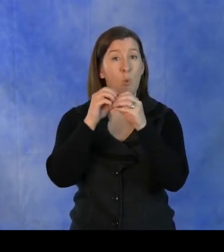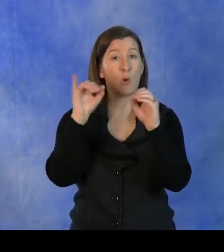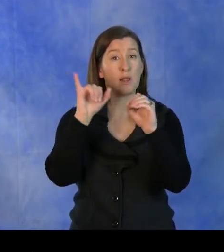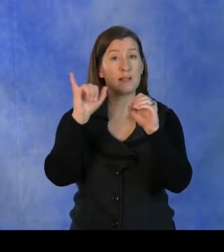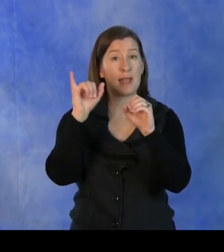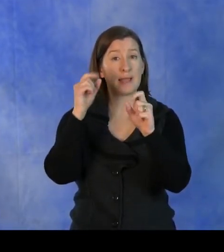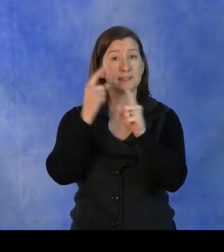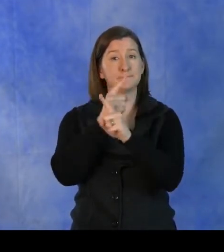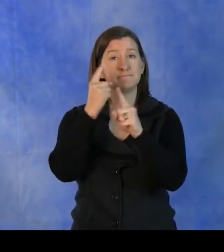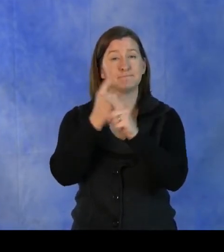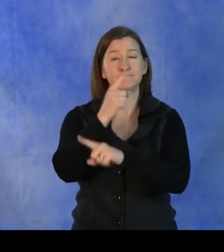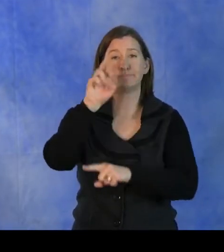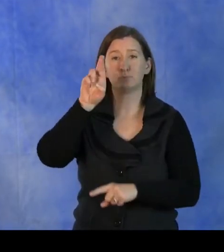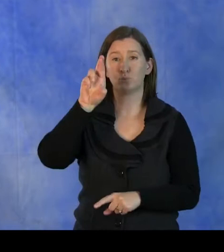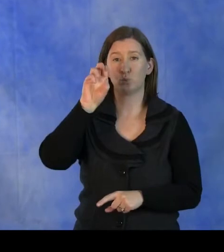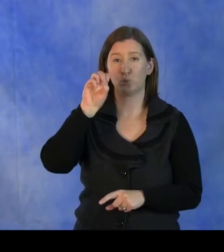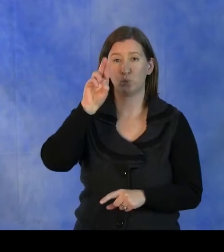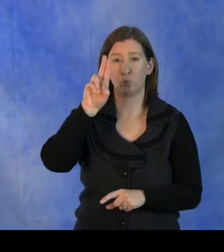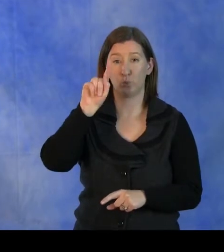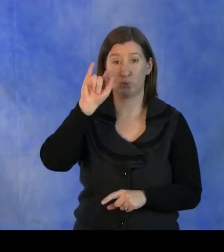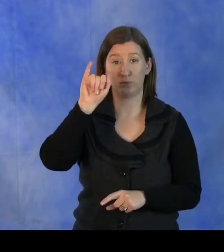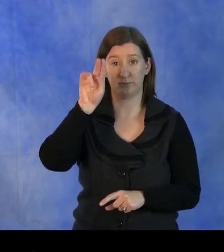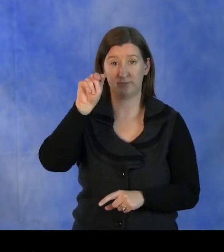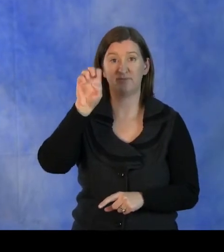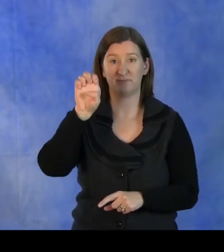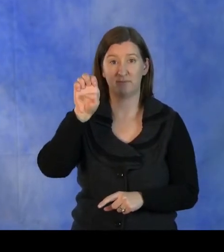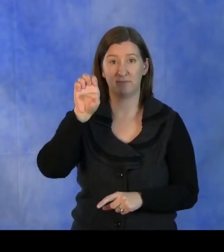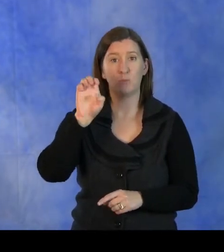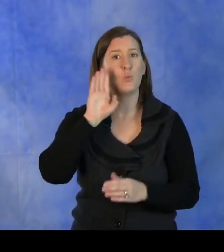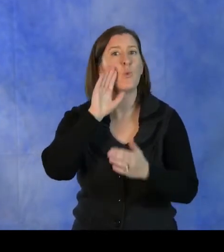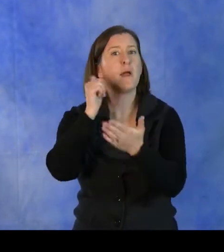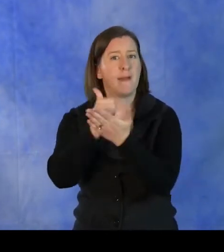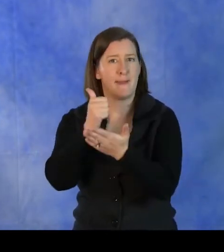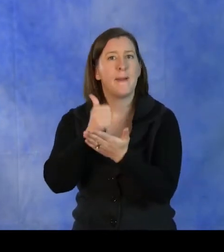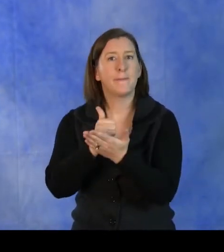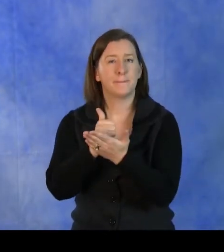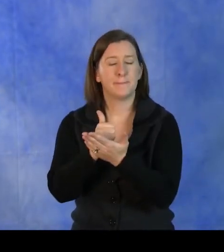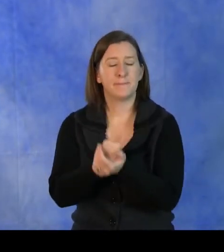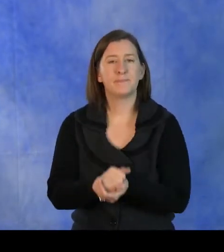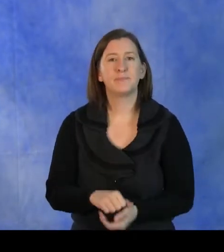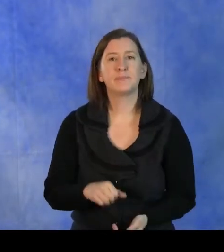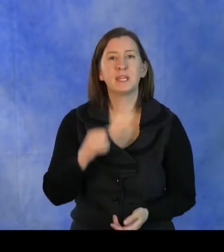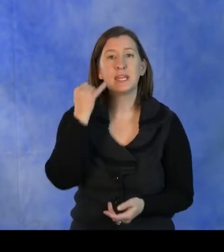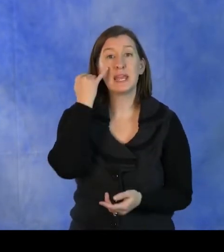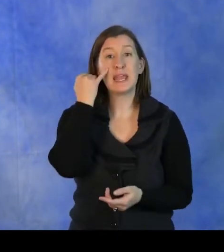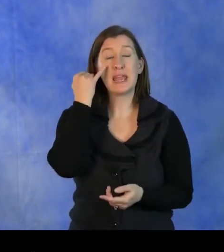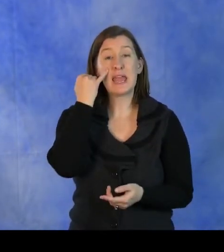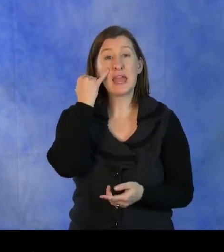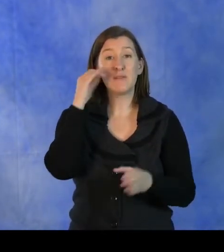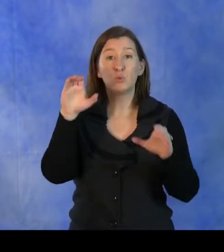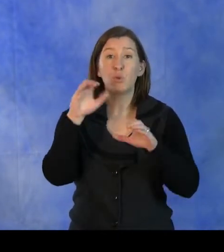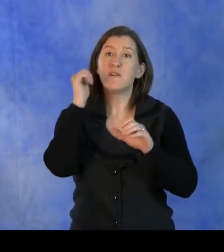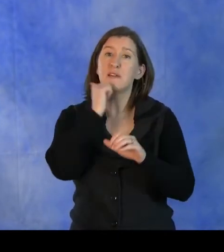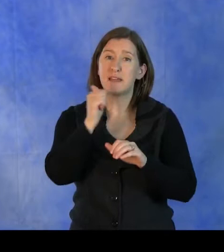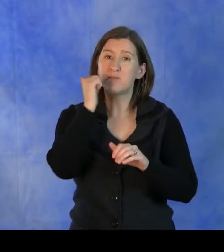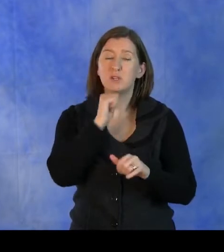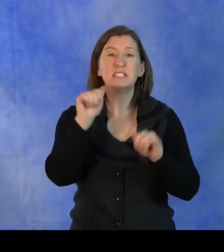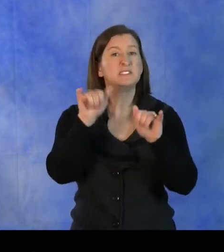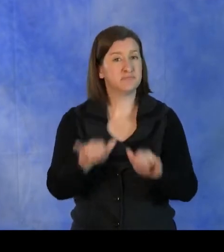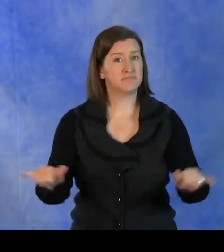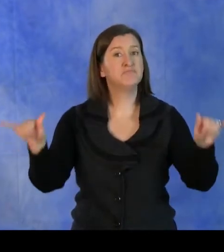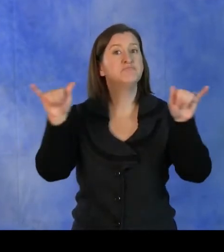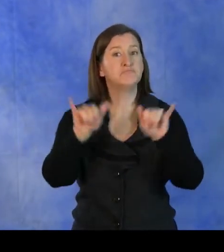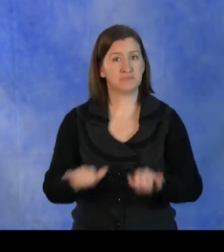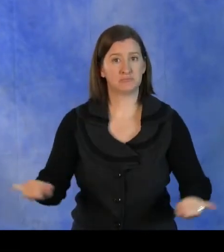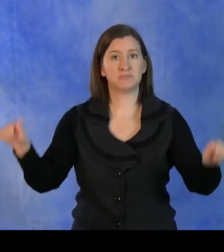So if we're doing something in class and it's something that's very routine, that will help them. If